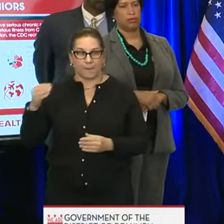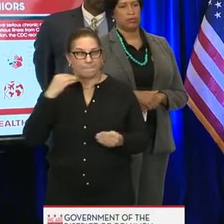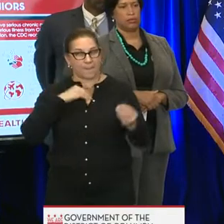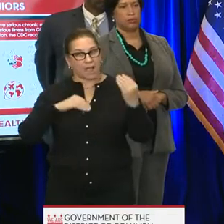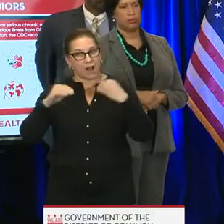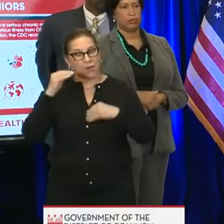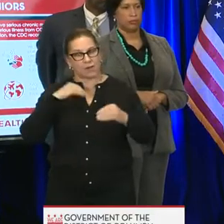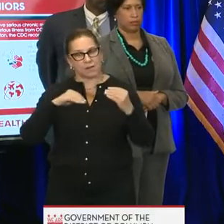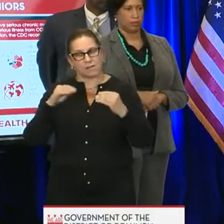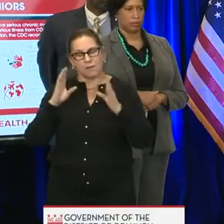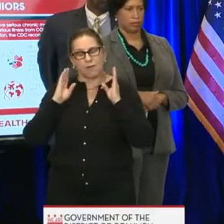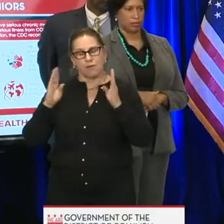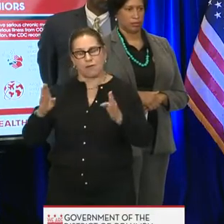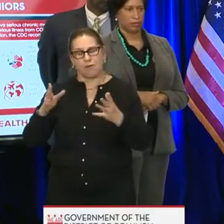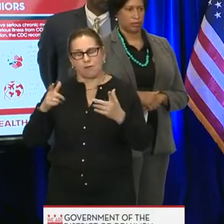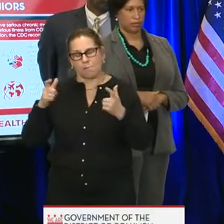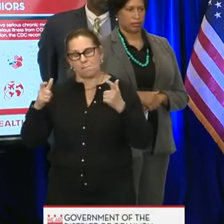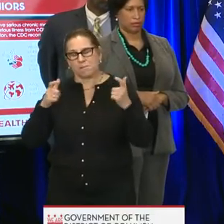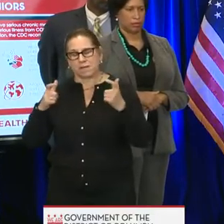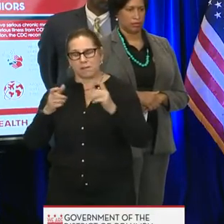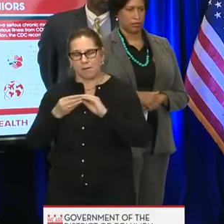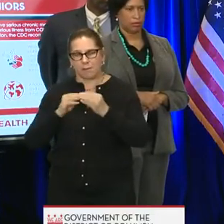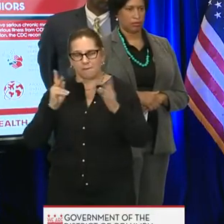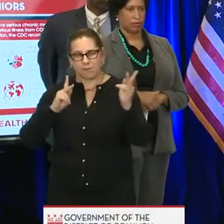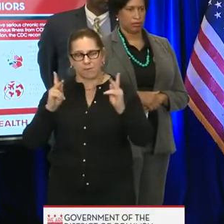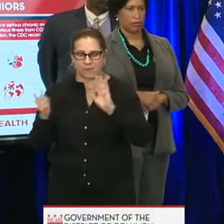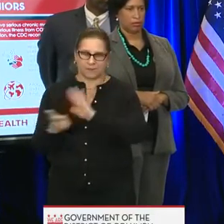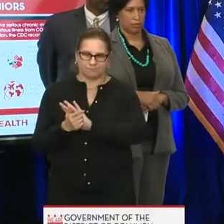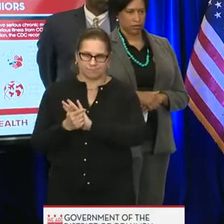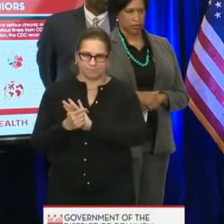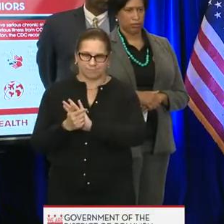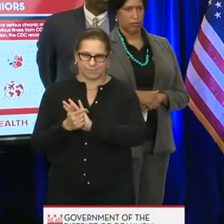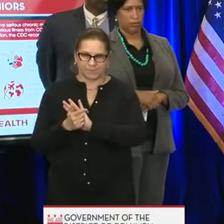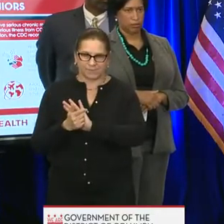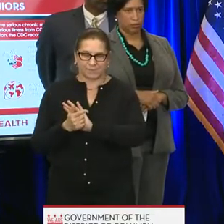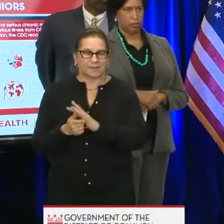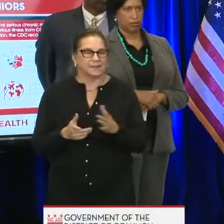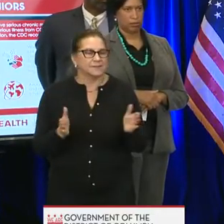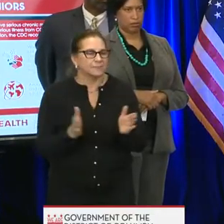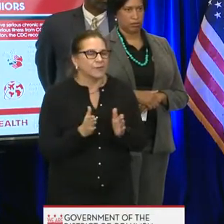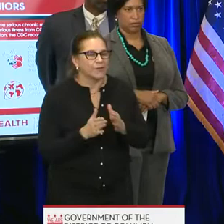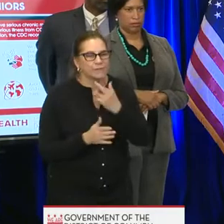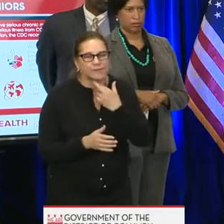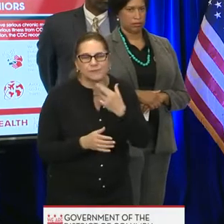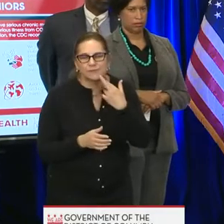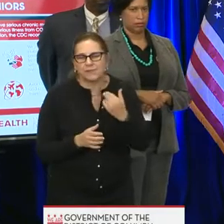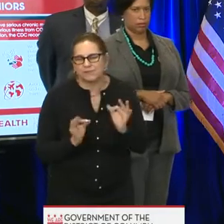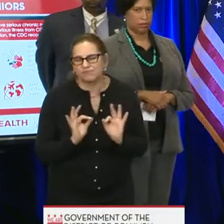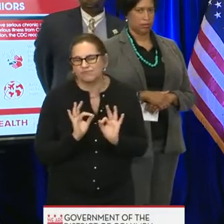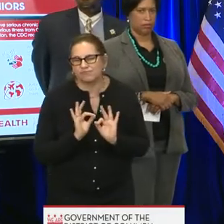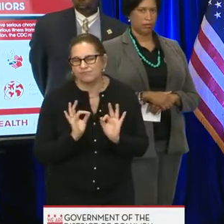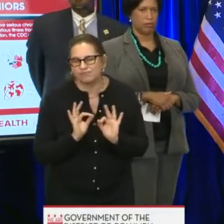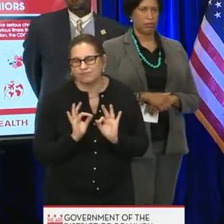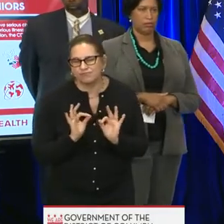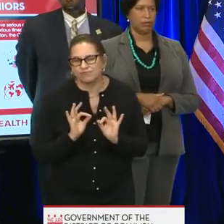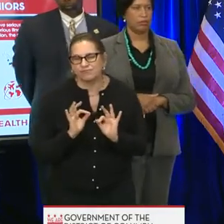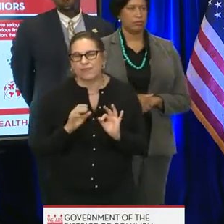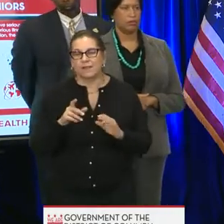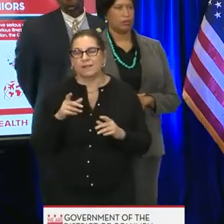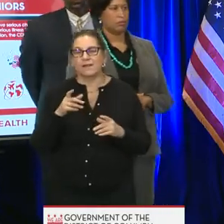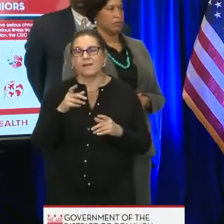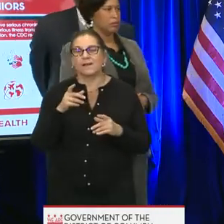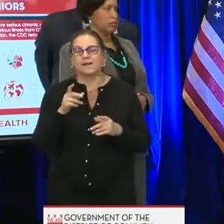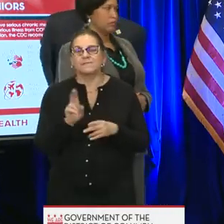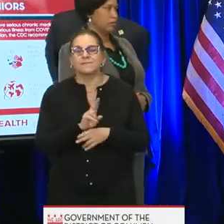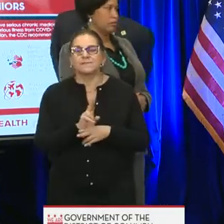be used for large gatherings. But the traditional dining space, the science tells us that that space, when used for small